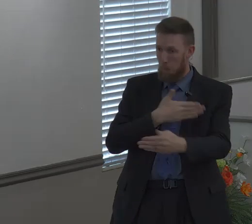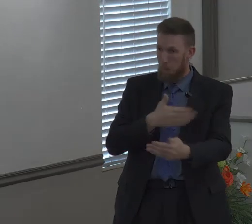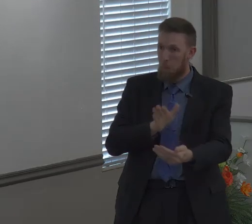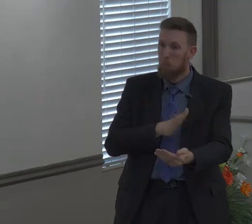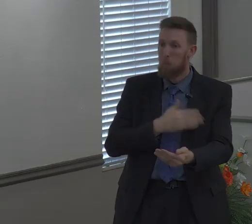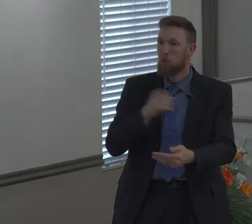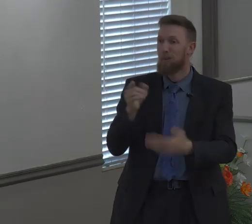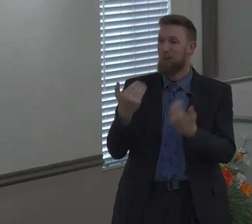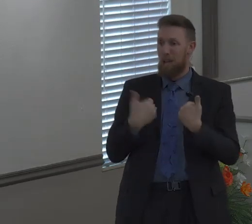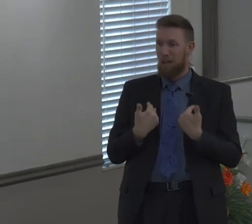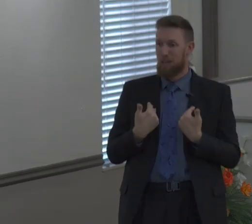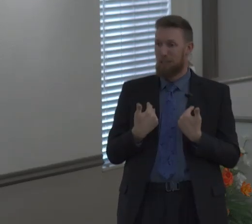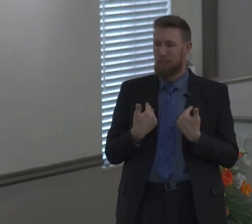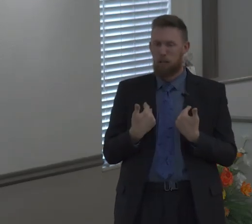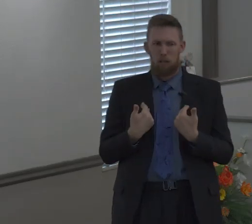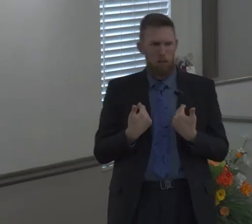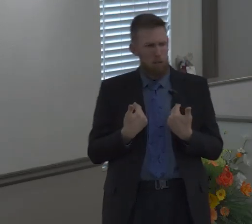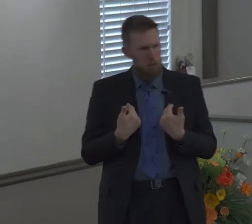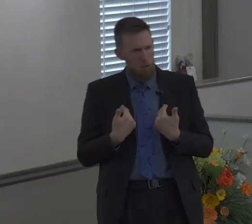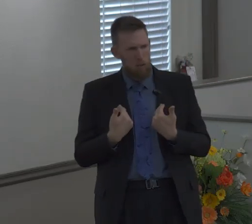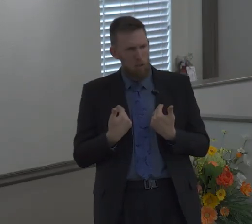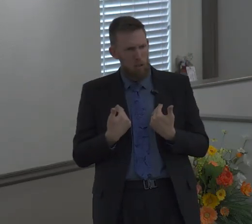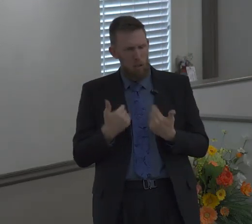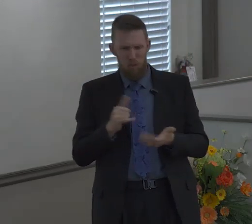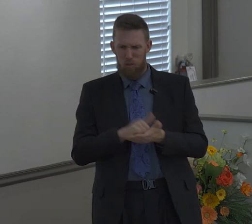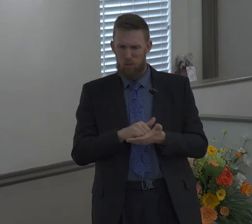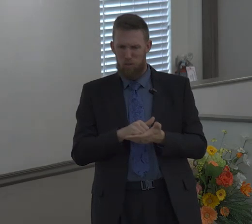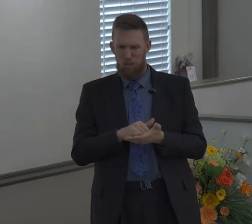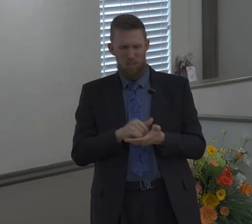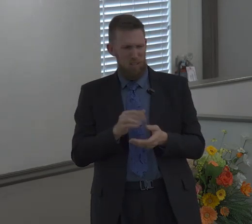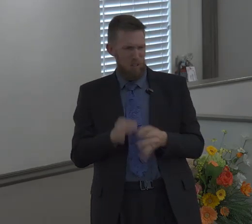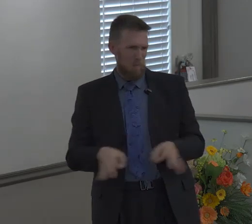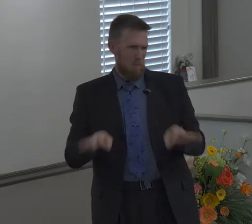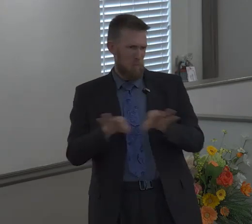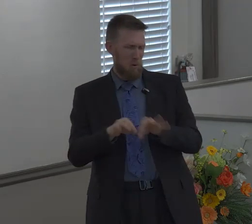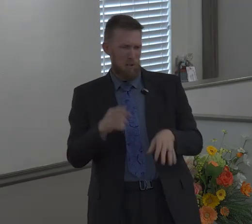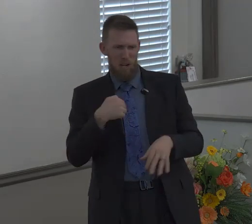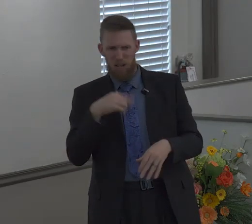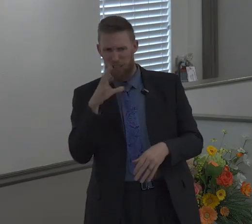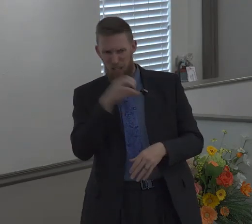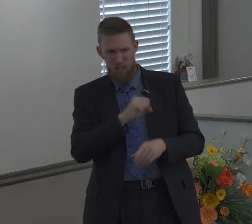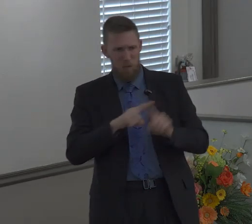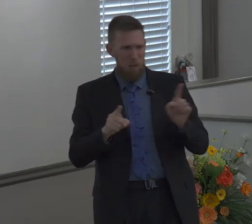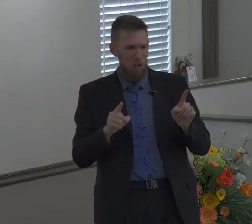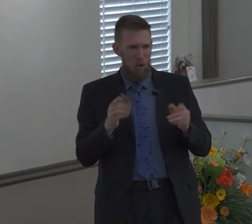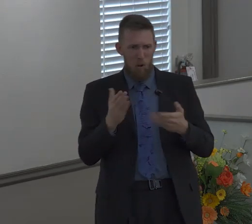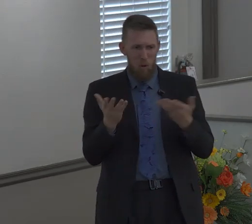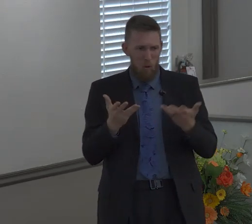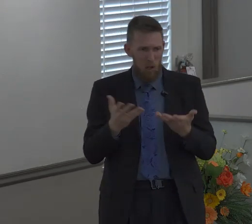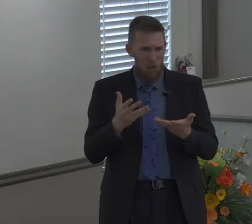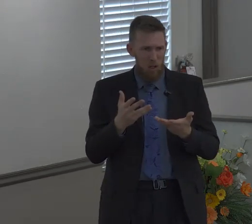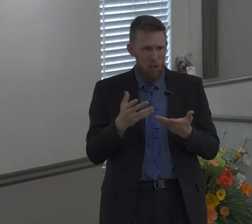Okay, well, not that that isn't important, but don't you want to know what Bible we use?